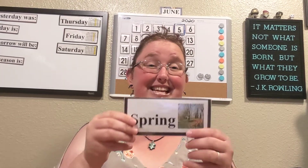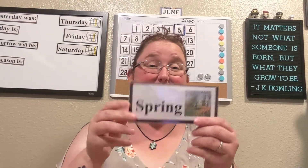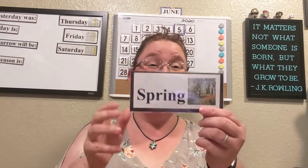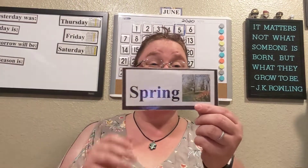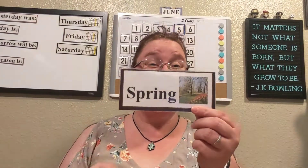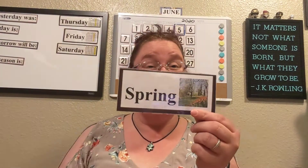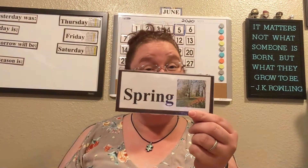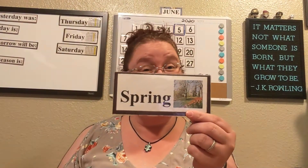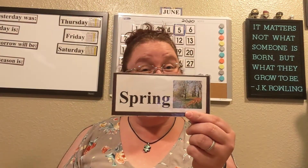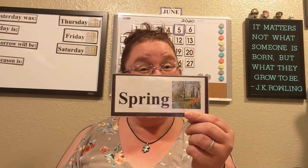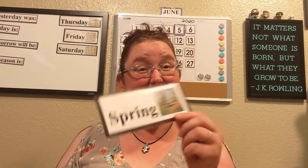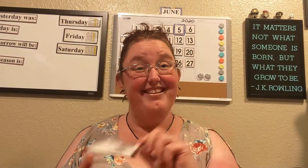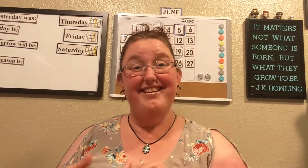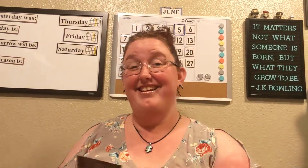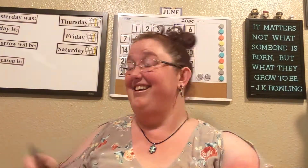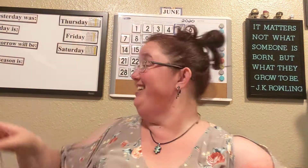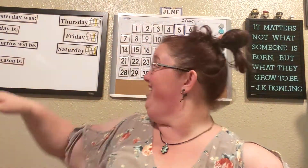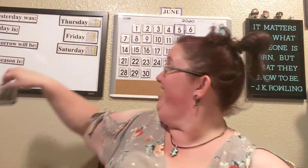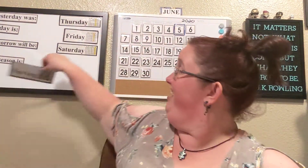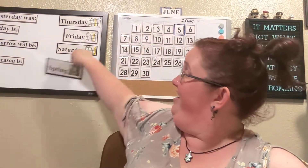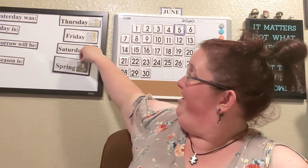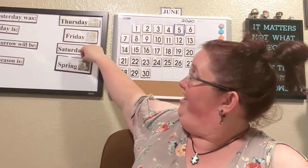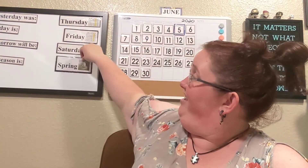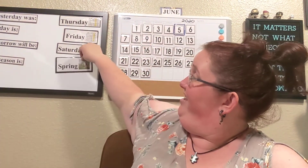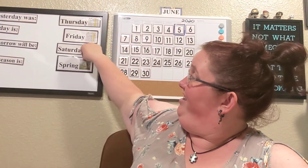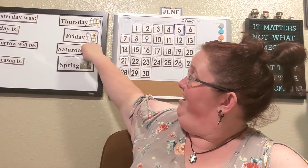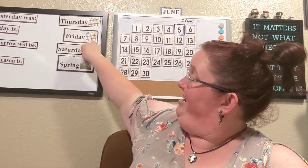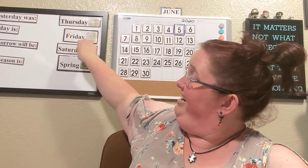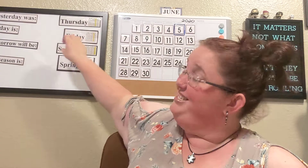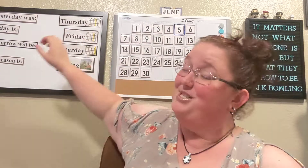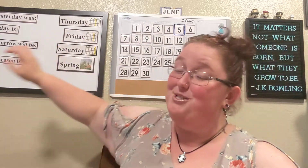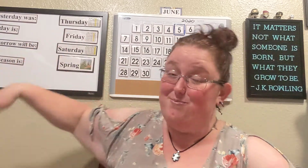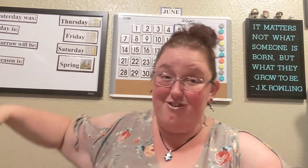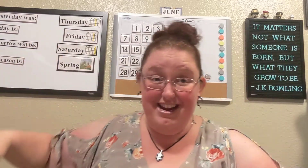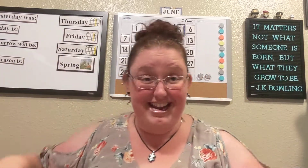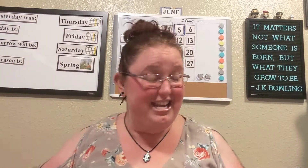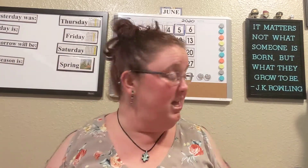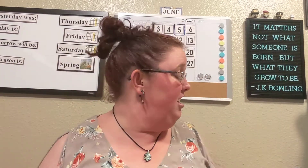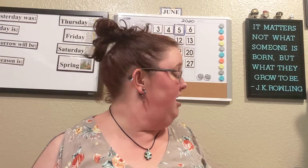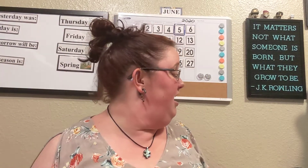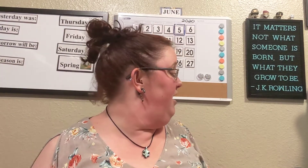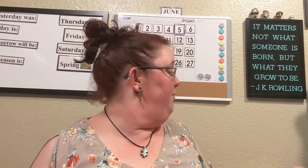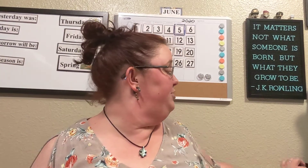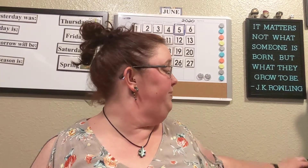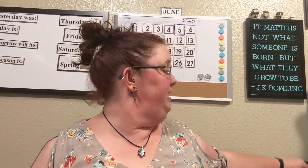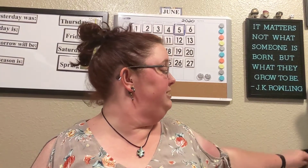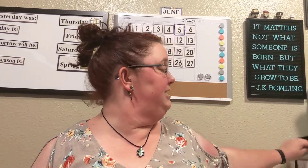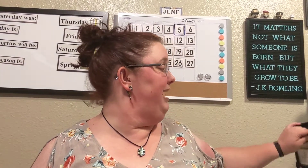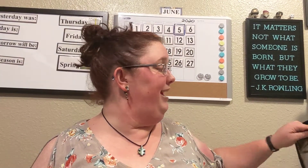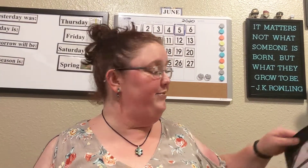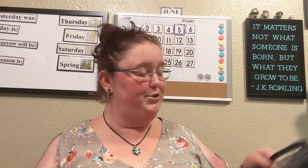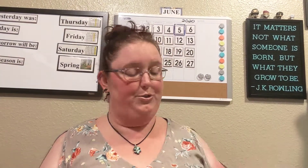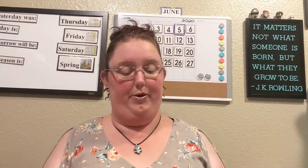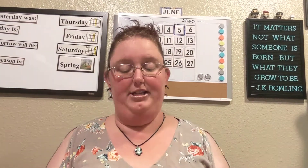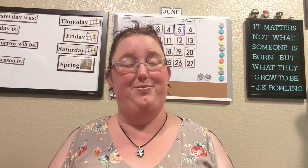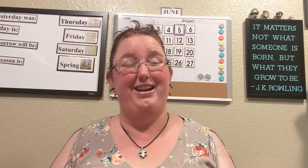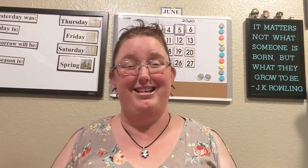It's spring. Yeah. It's spring, which means after spring, spring has